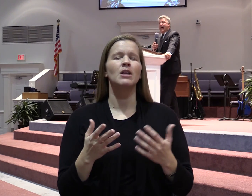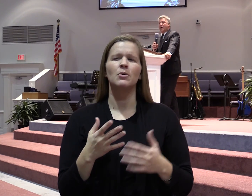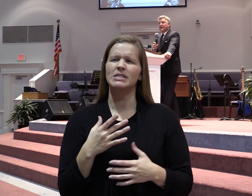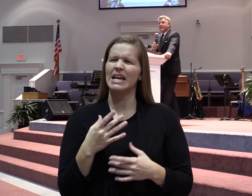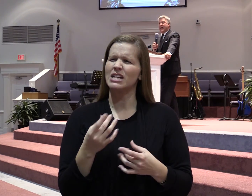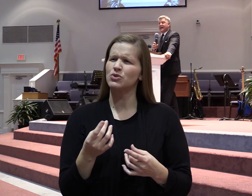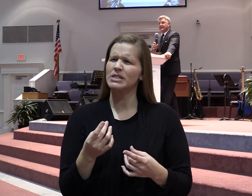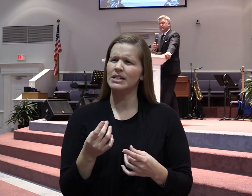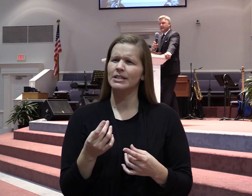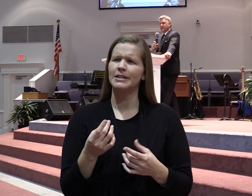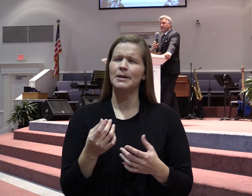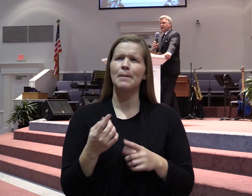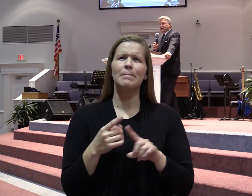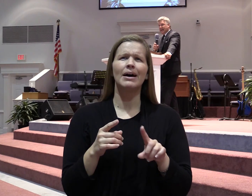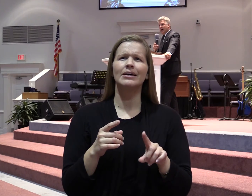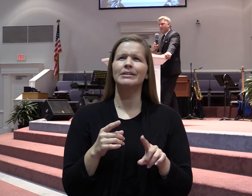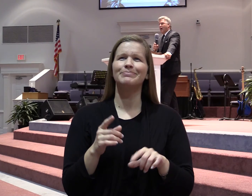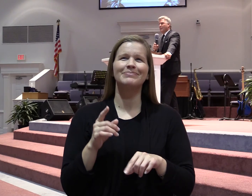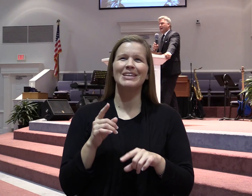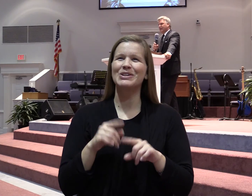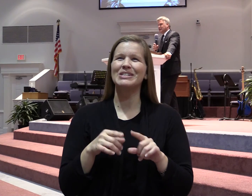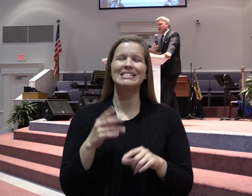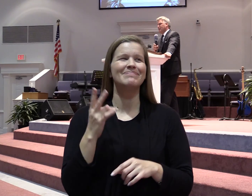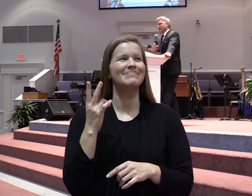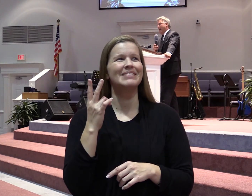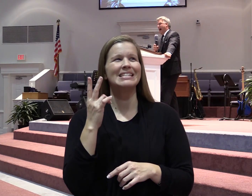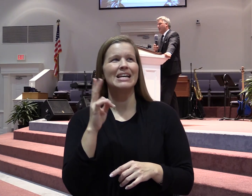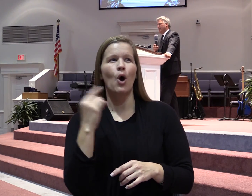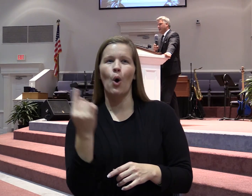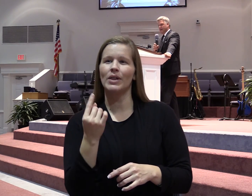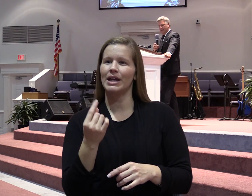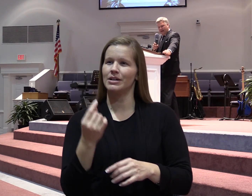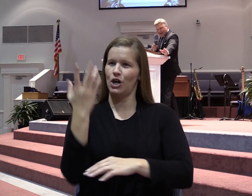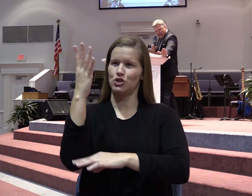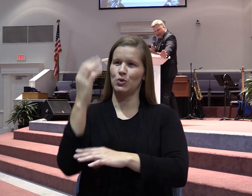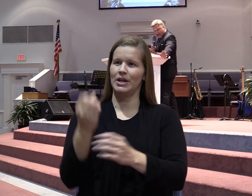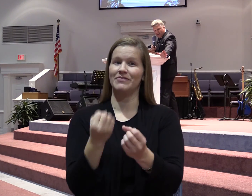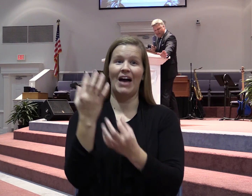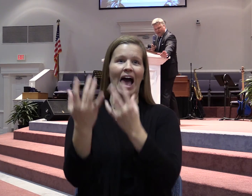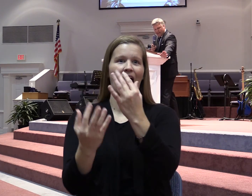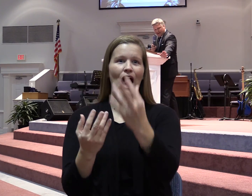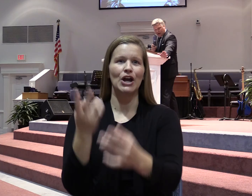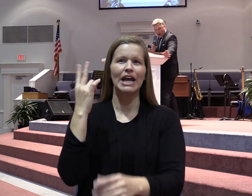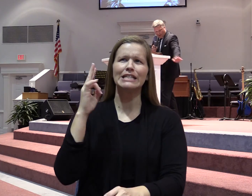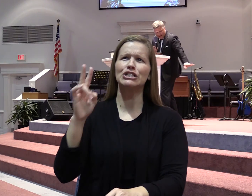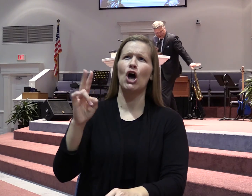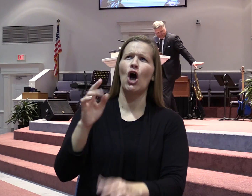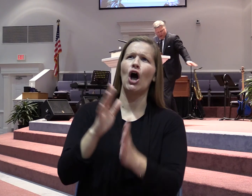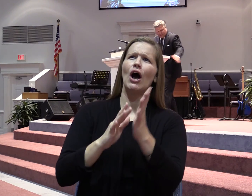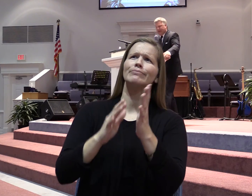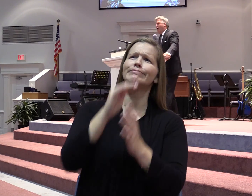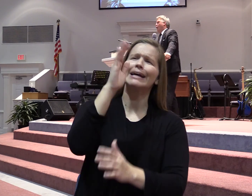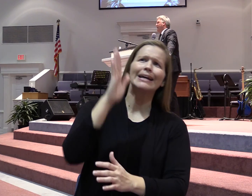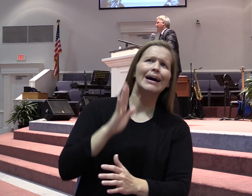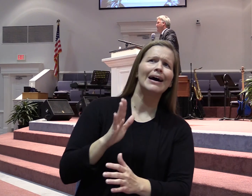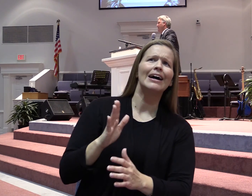interested in allowing man to see a moment of his truth and power, that he hid him from his glory and